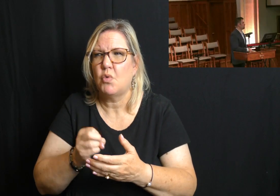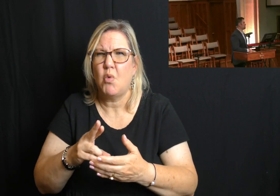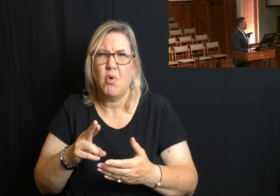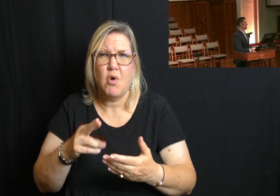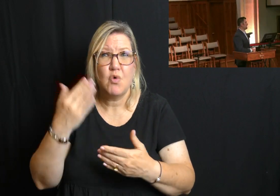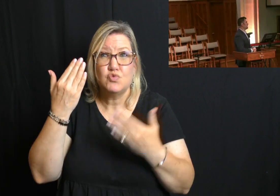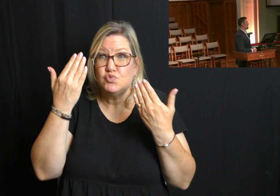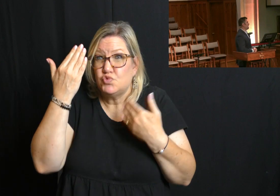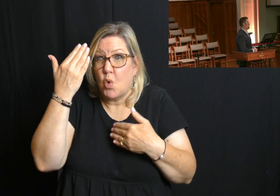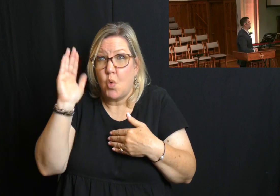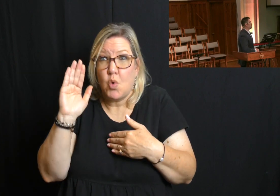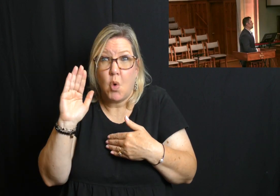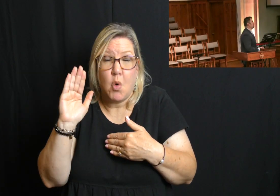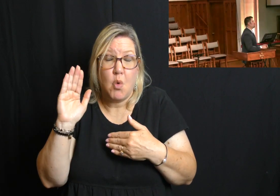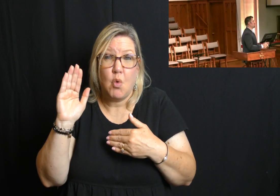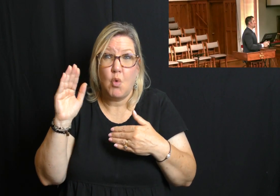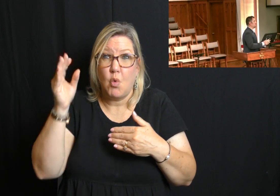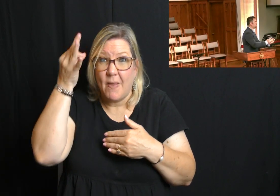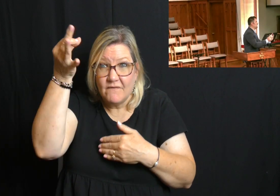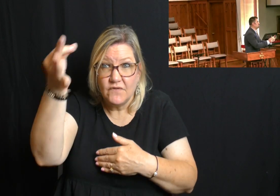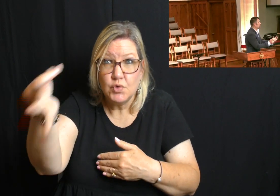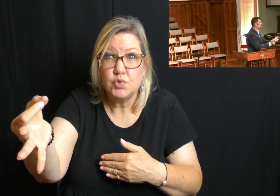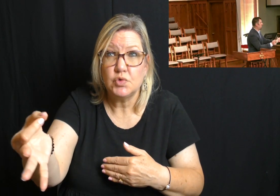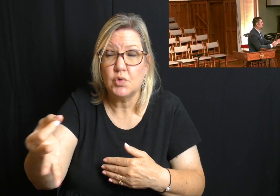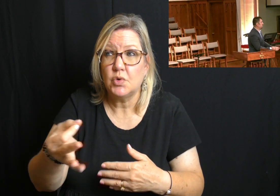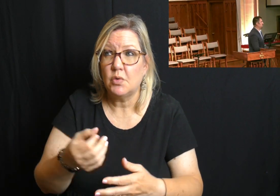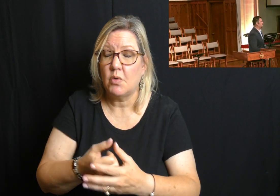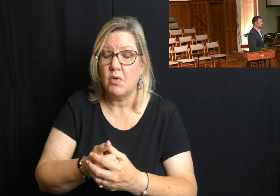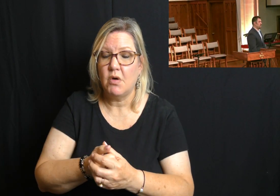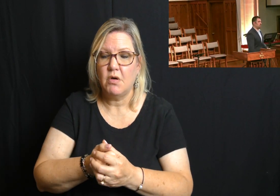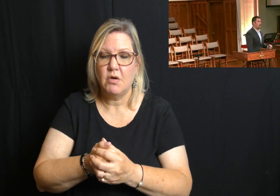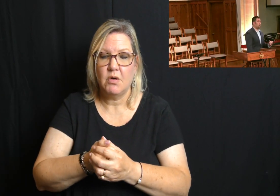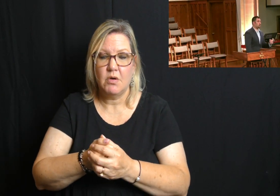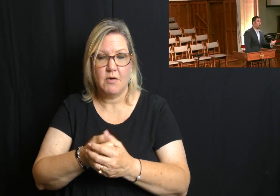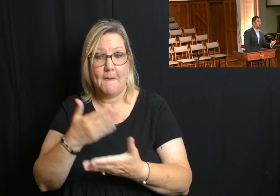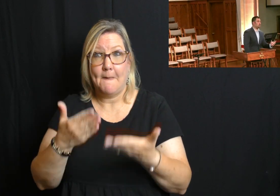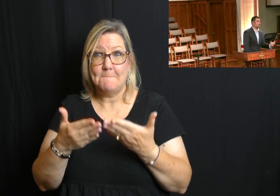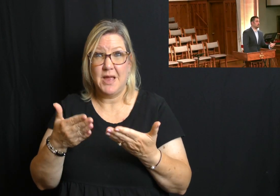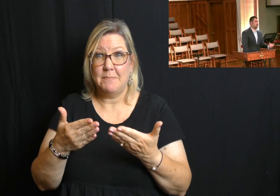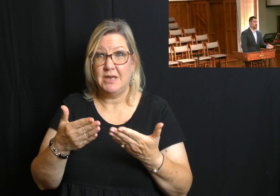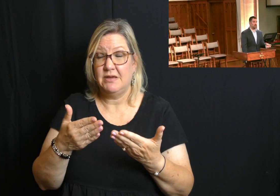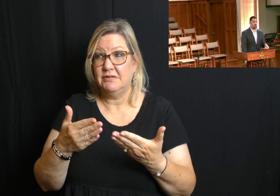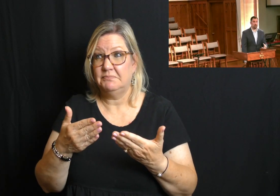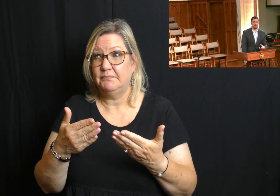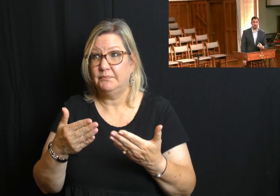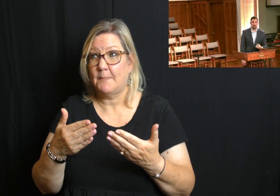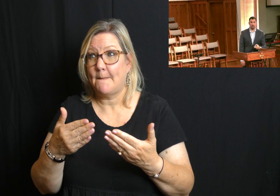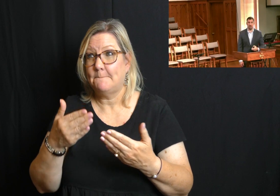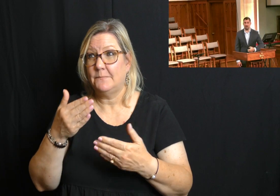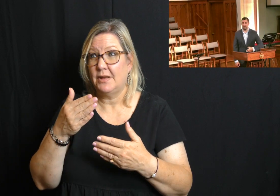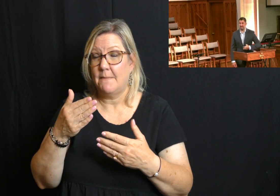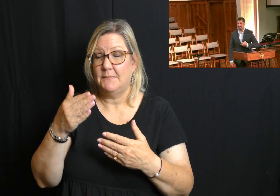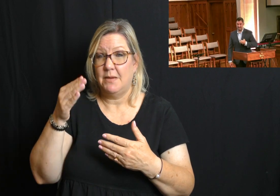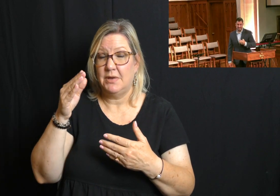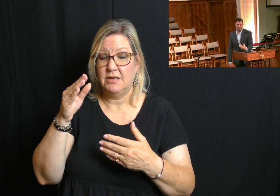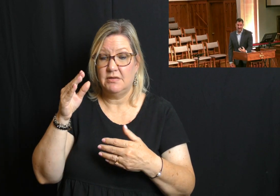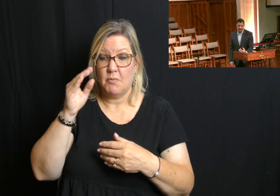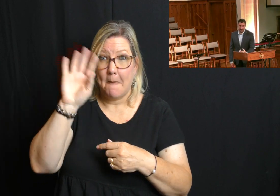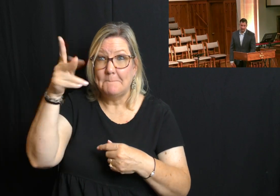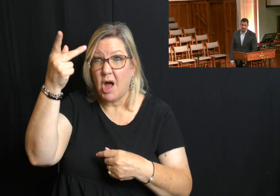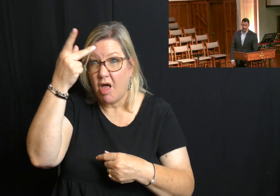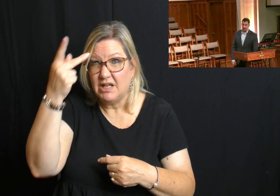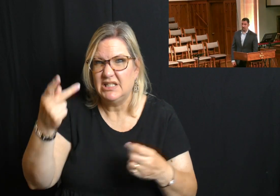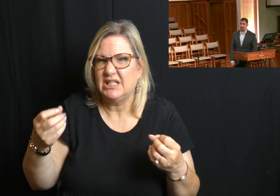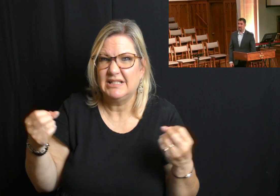is supposed to bring. If you're one of those that's into politics, perhaps politics is something that brings you fear and